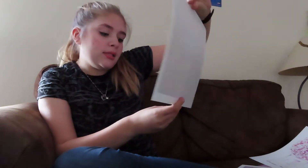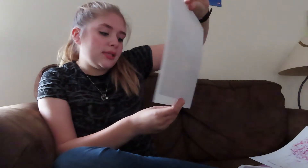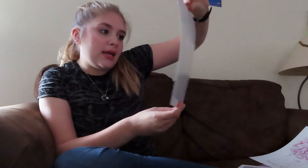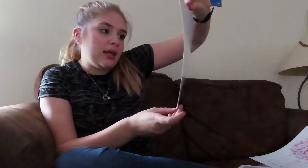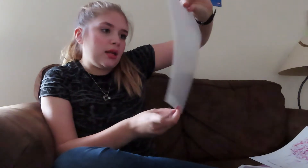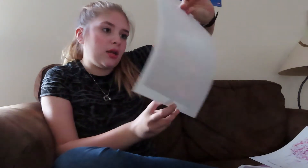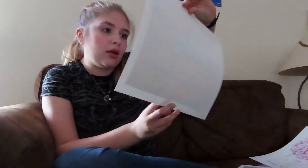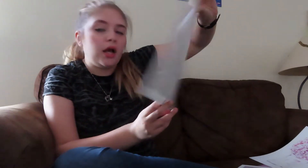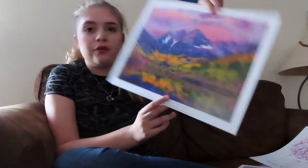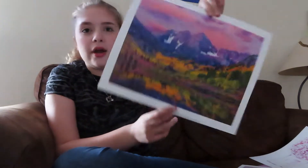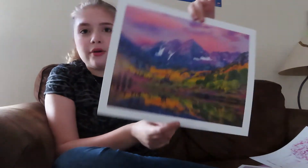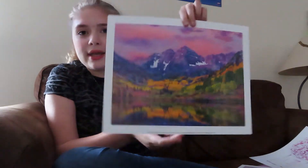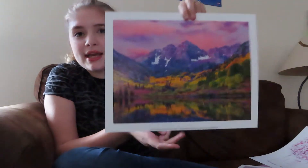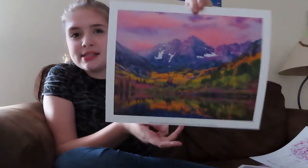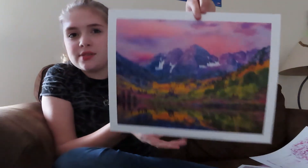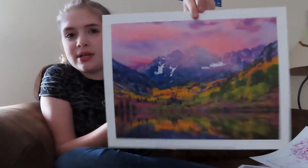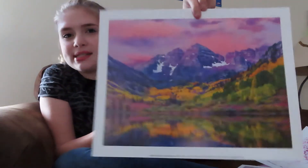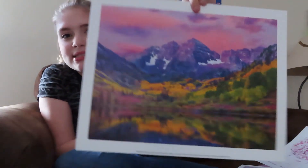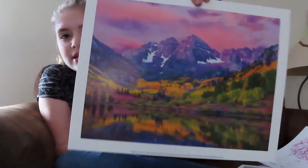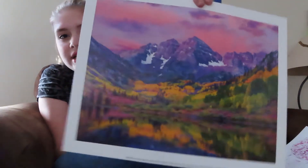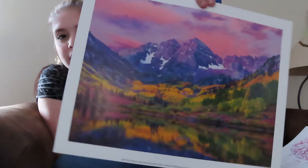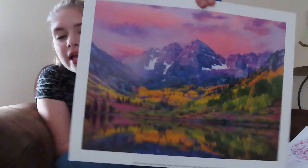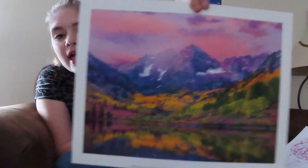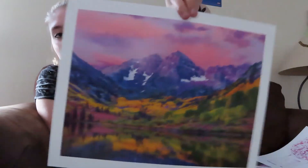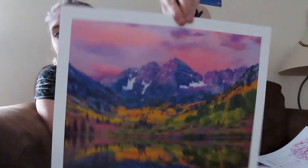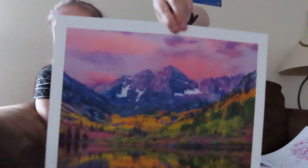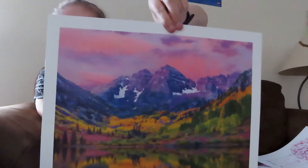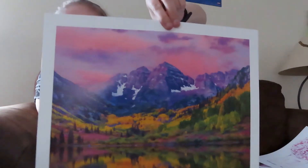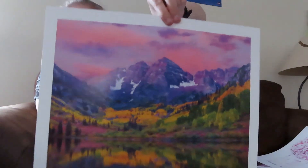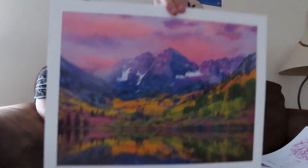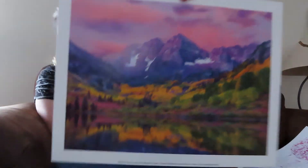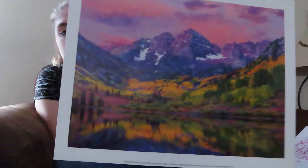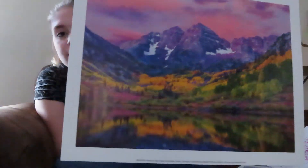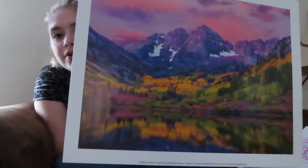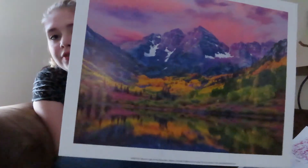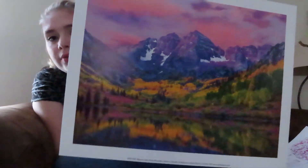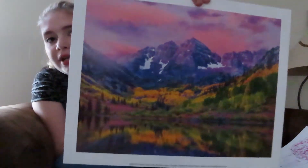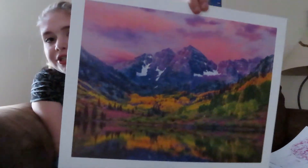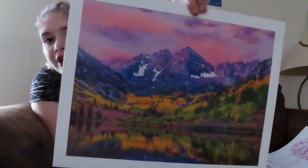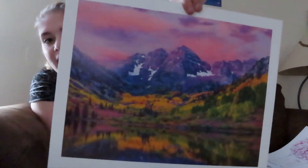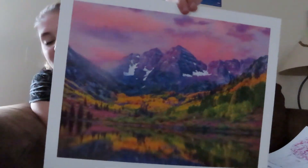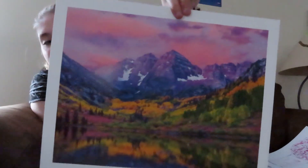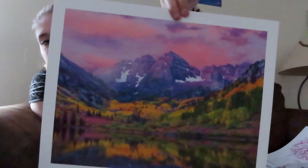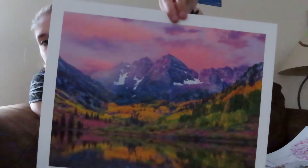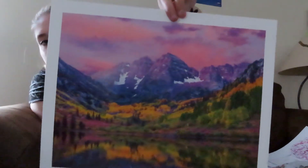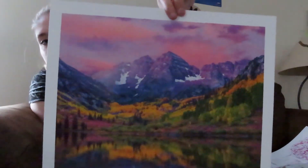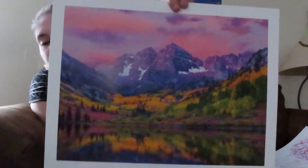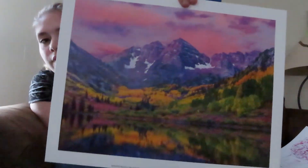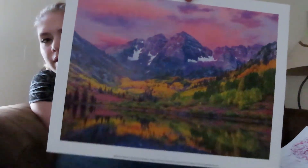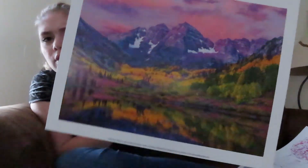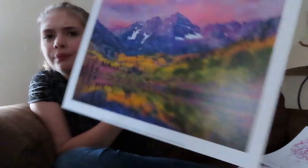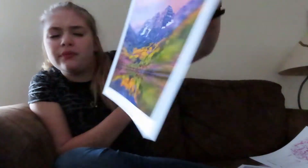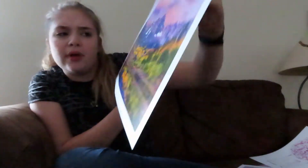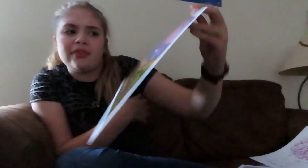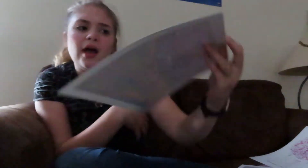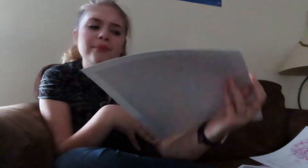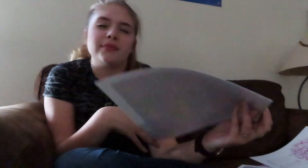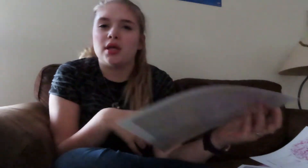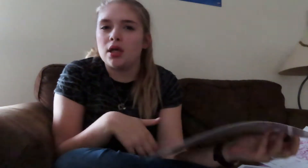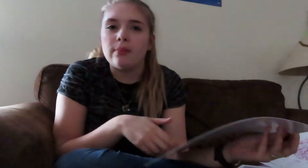in colorado i guess that's what it says on here i thought this was a really beautiful picture i think andrew's gonna like well i thought oh